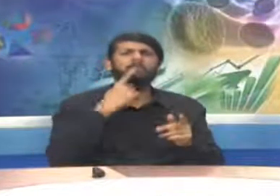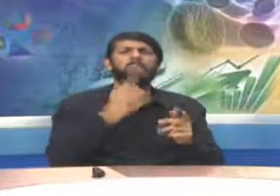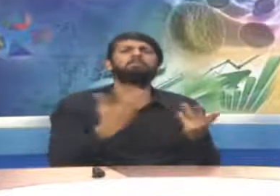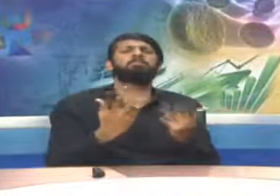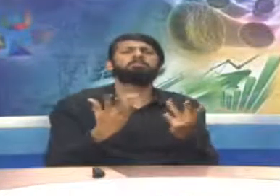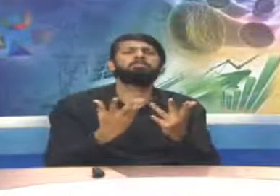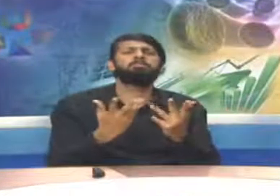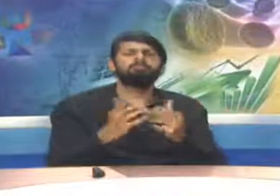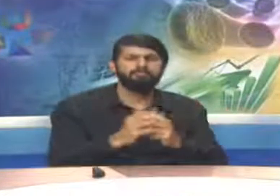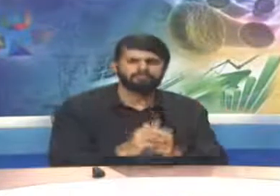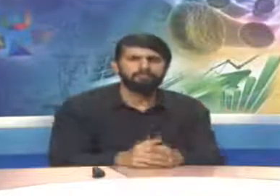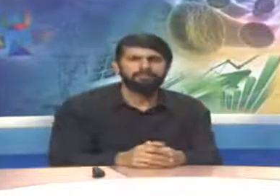Swadeshi,